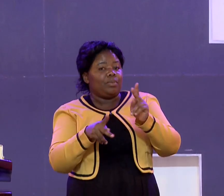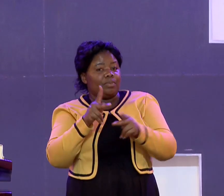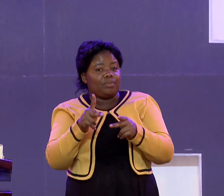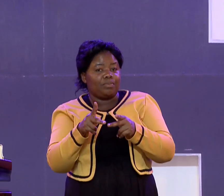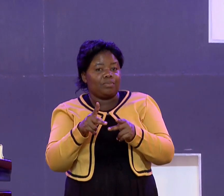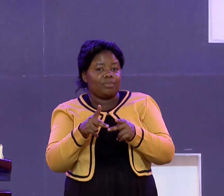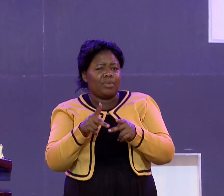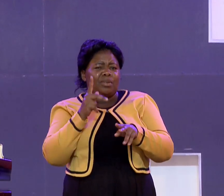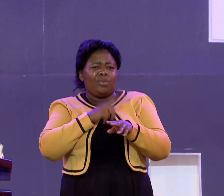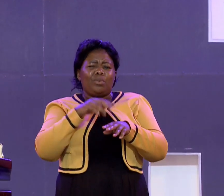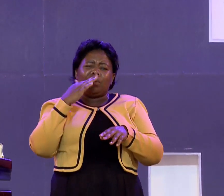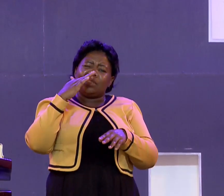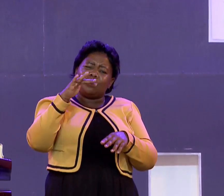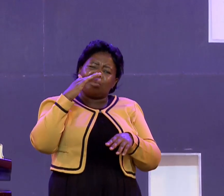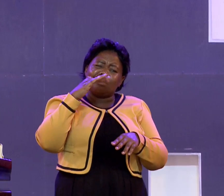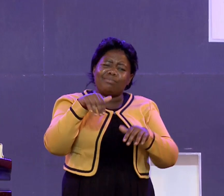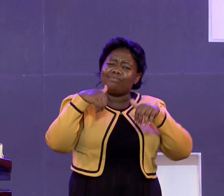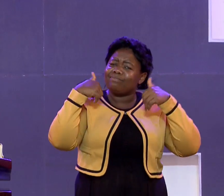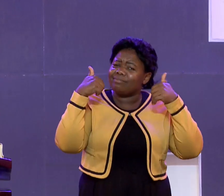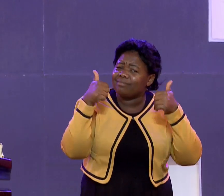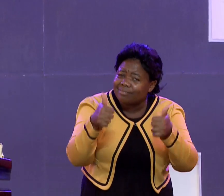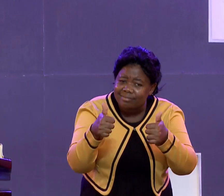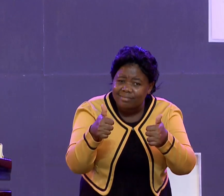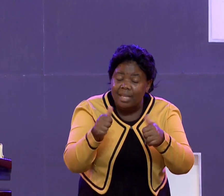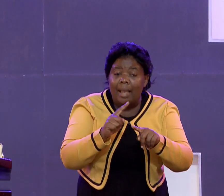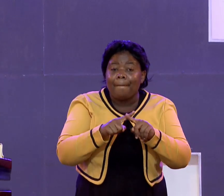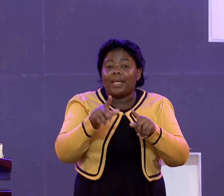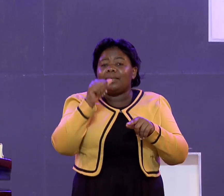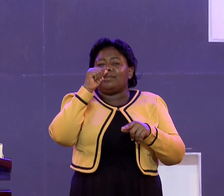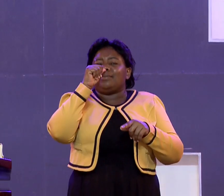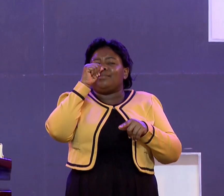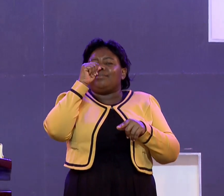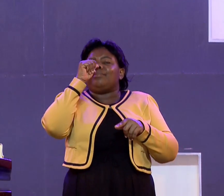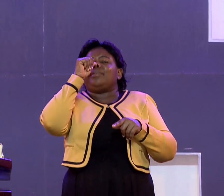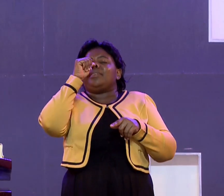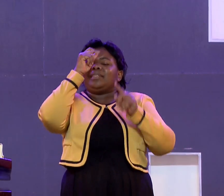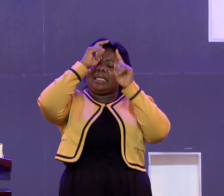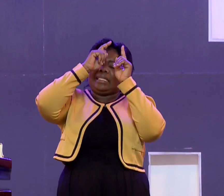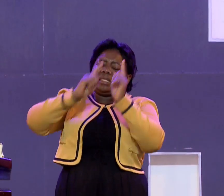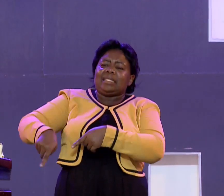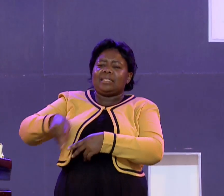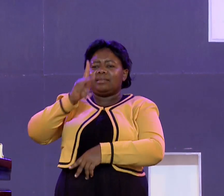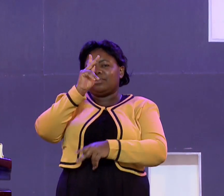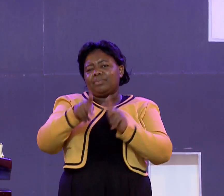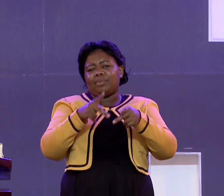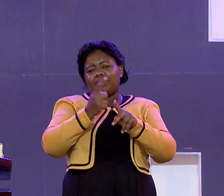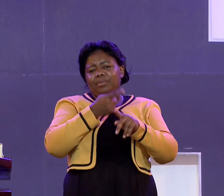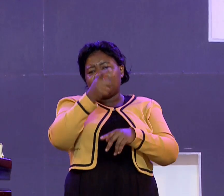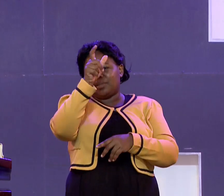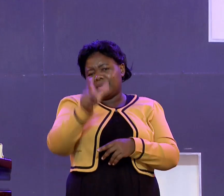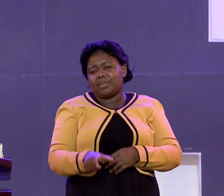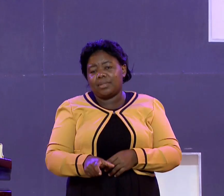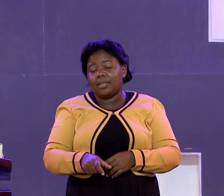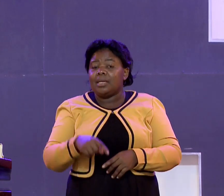people. Ngabayogera bwato ulira mulungi. When they speak like this you feel they are good. Ngamalala gago ba abantu. But when pride took away people from such a person. So